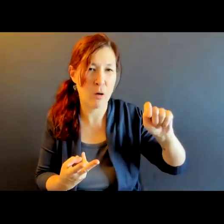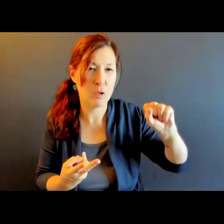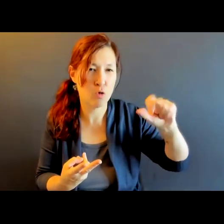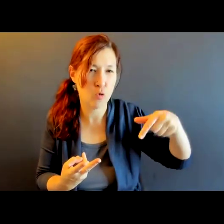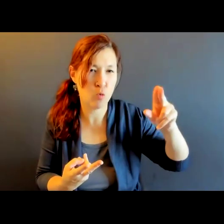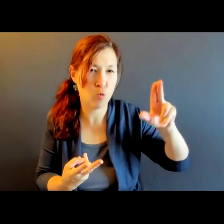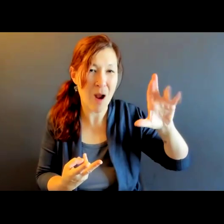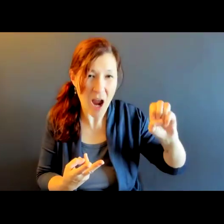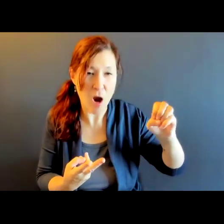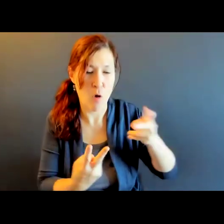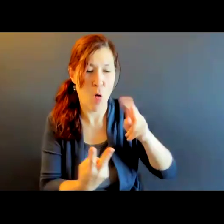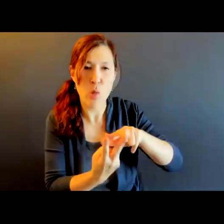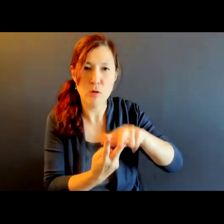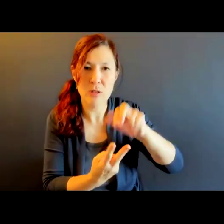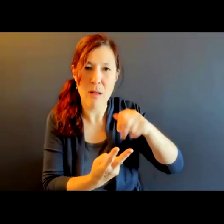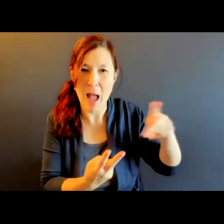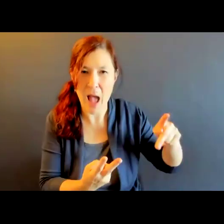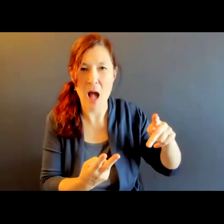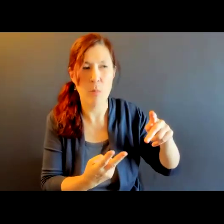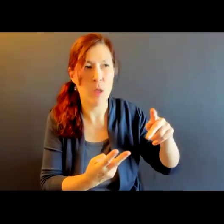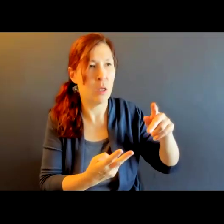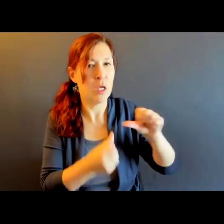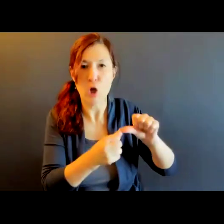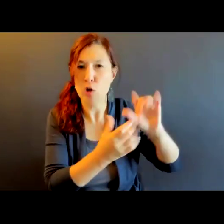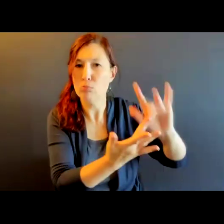are really going to help you get more control